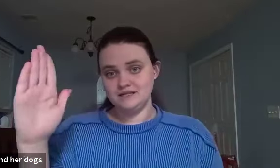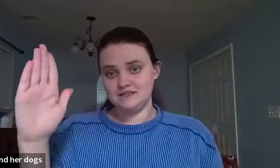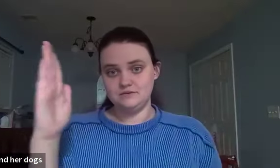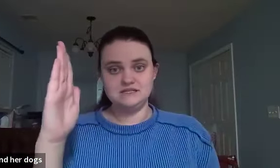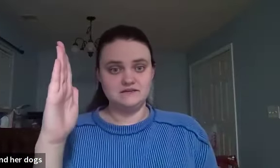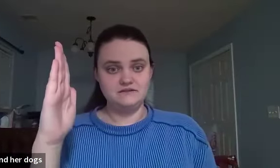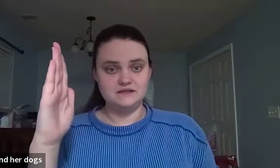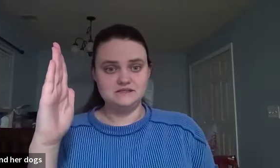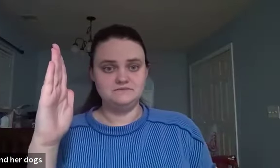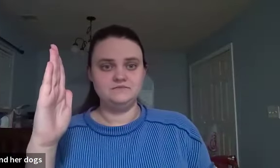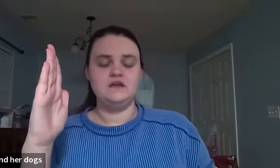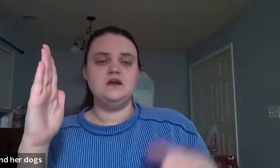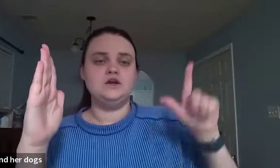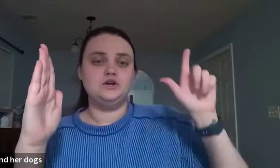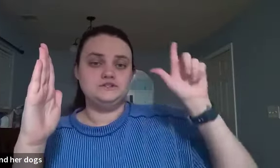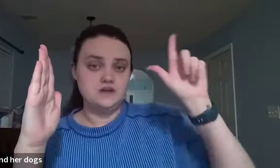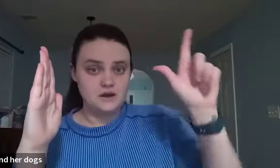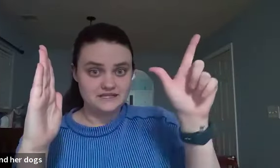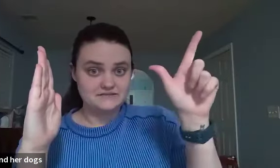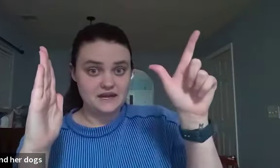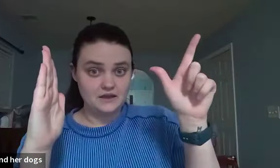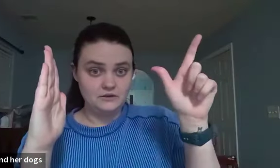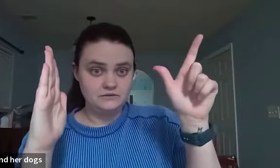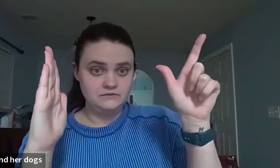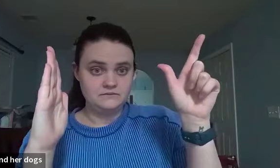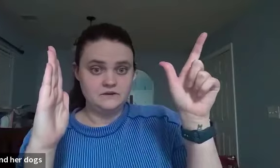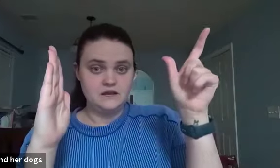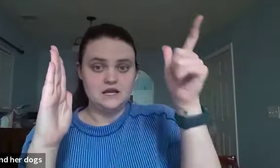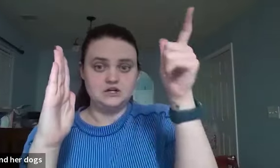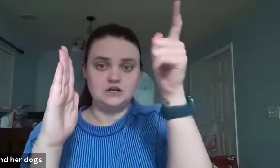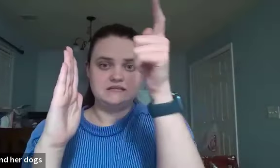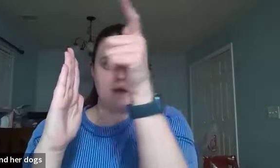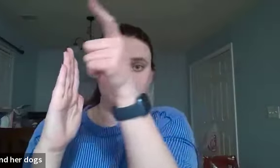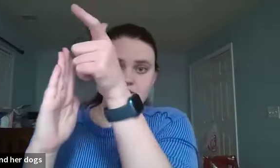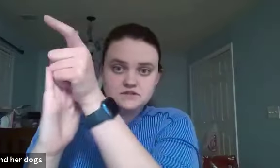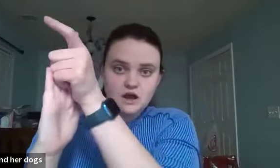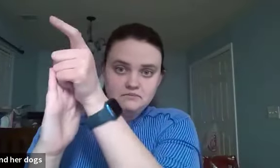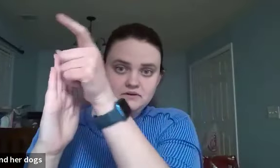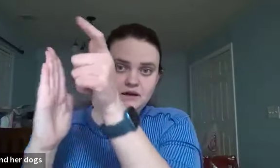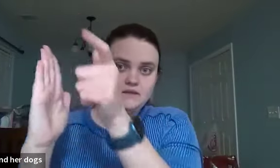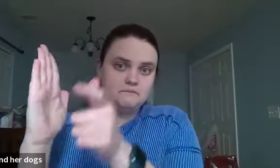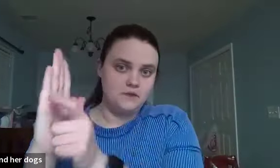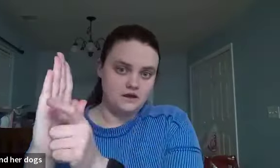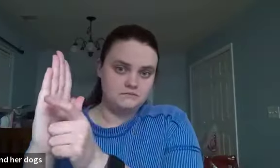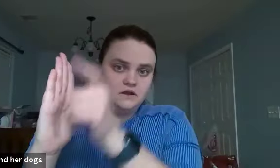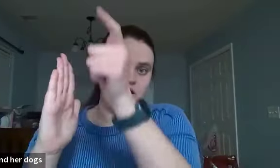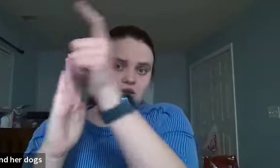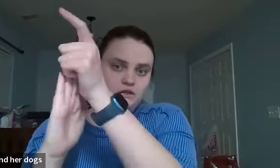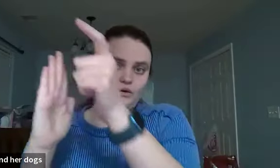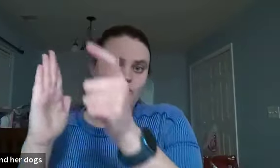non-dominant sideways again, like this. Your dominant's in that L, and you're going to tap up top and then bottom.